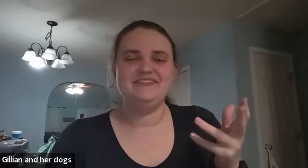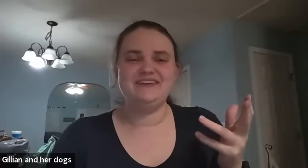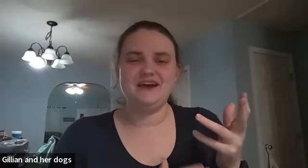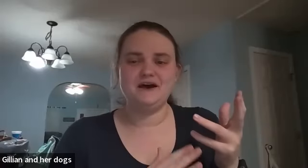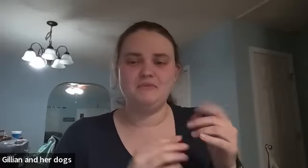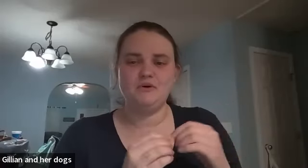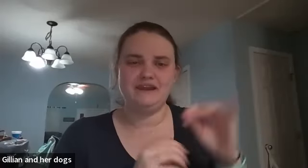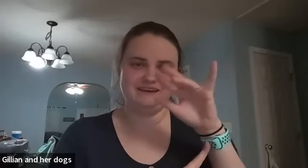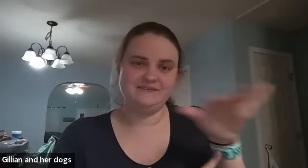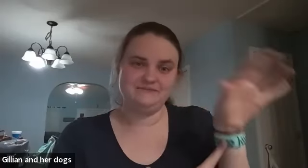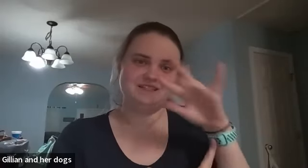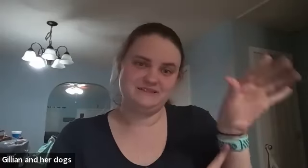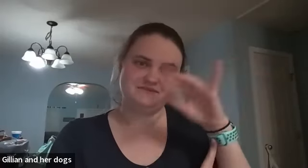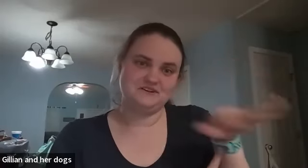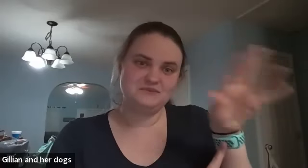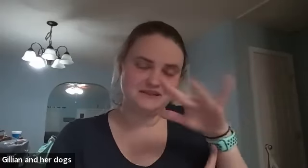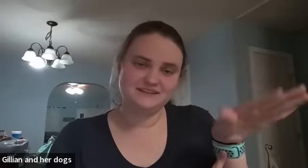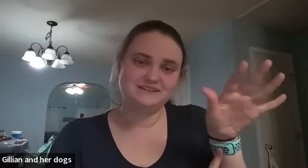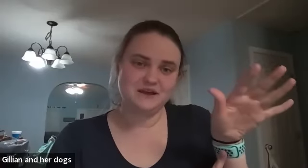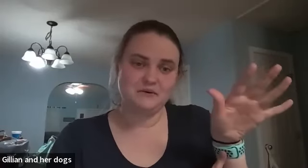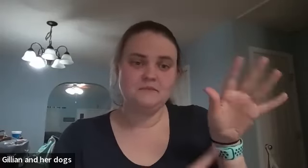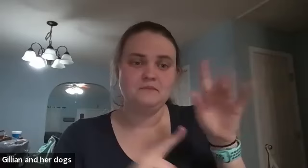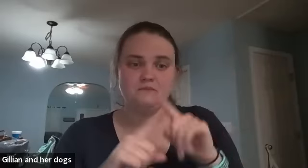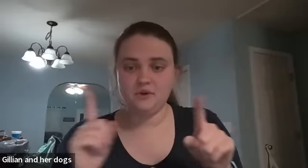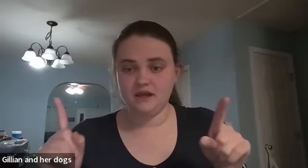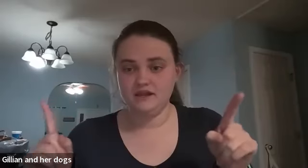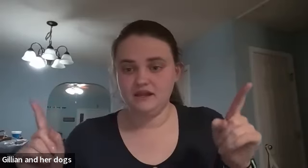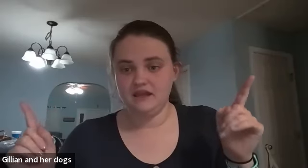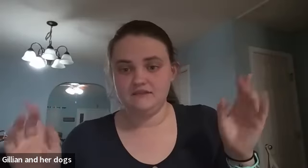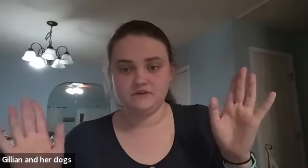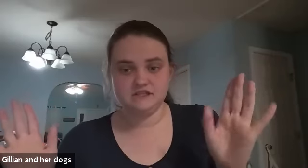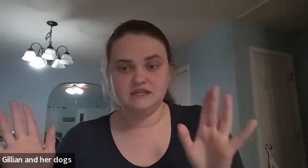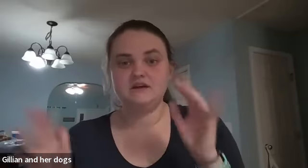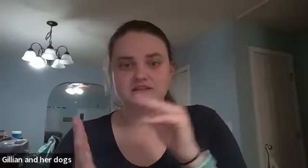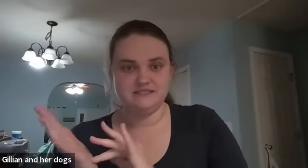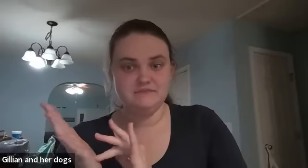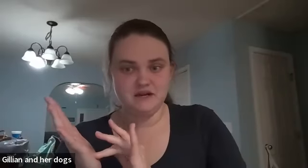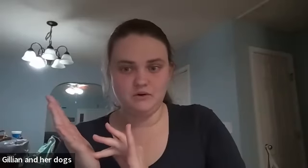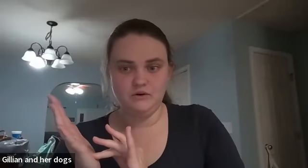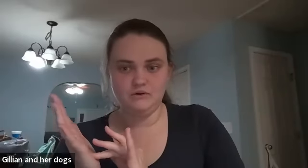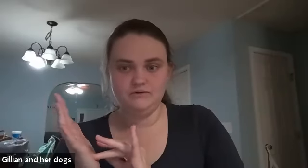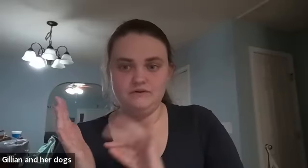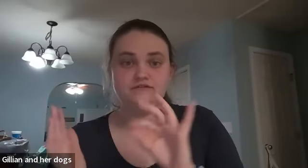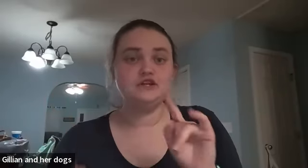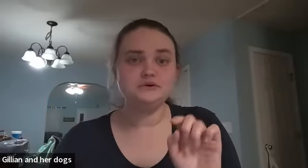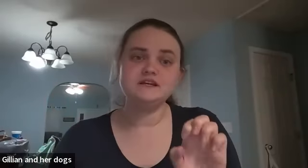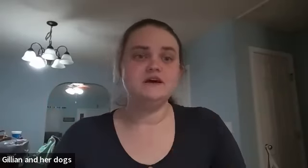the more it comes down to finger spelling. So, but if there's any, okay, so I see medical, flute,